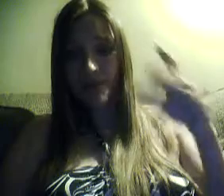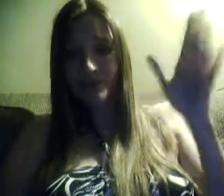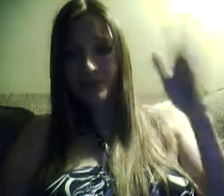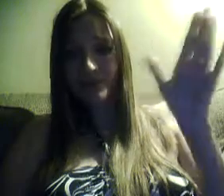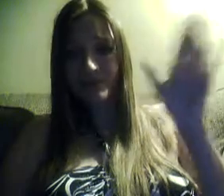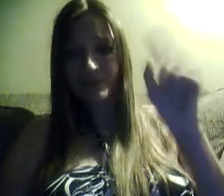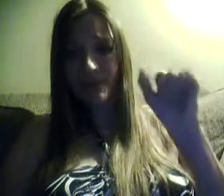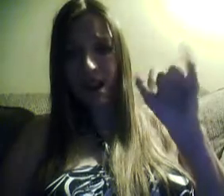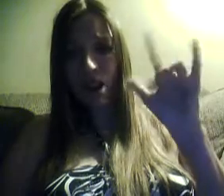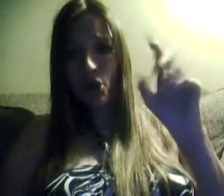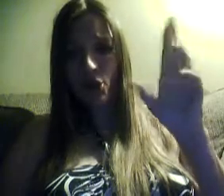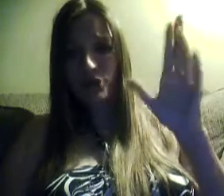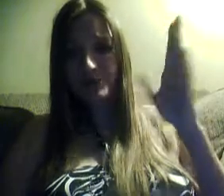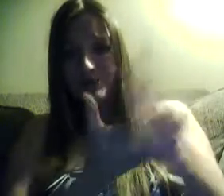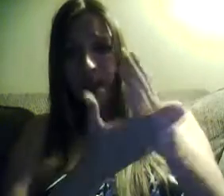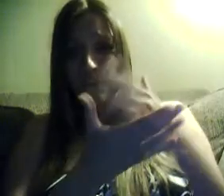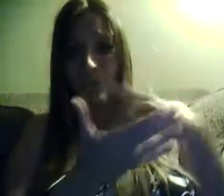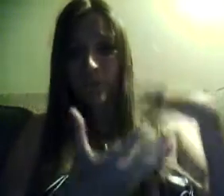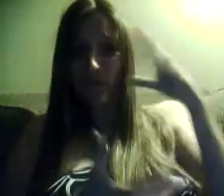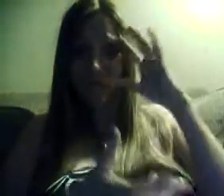Do you see an animal that's hidden in the jungle?